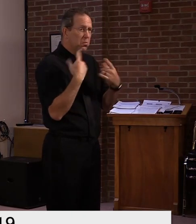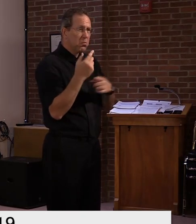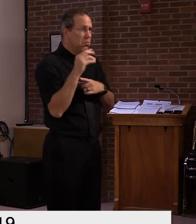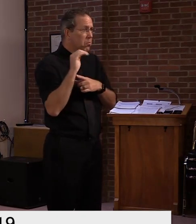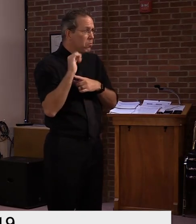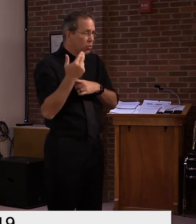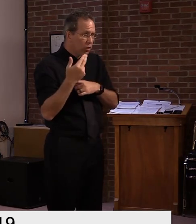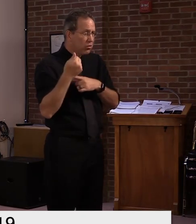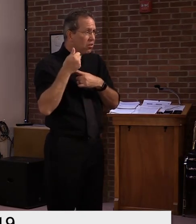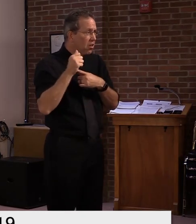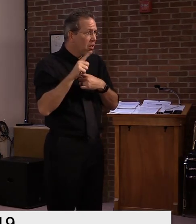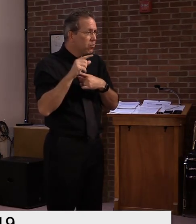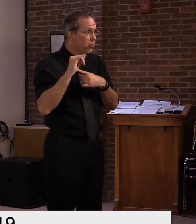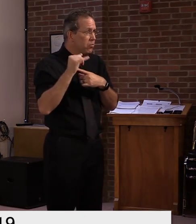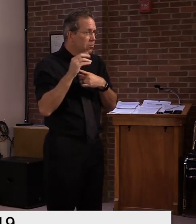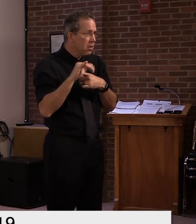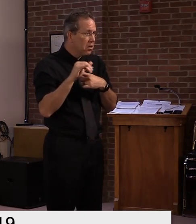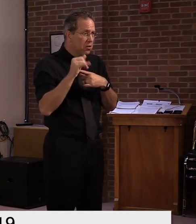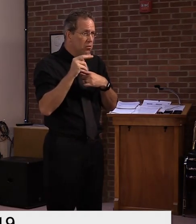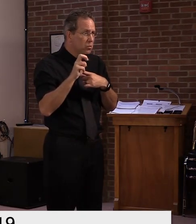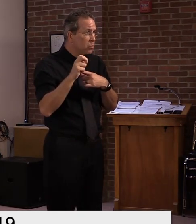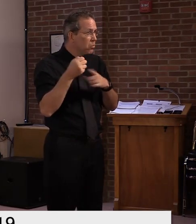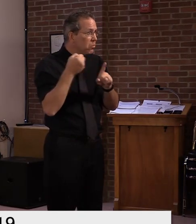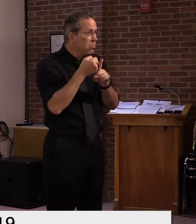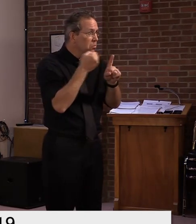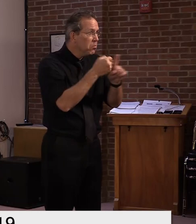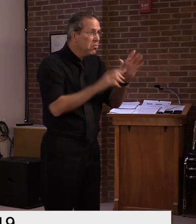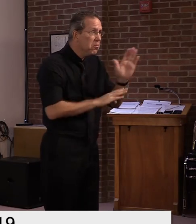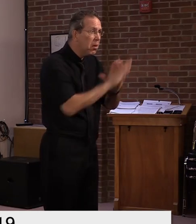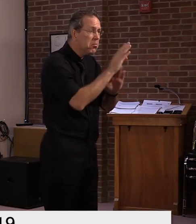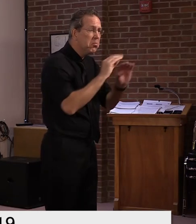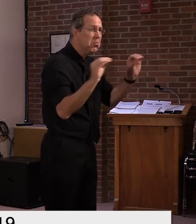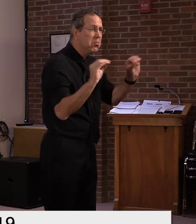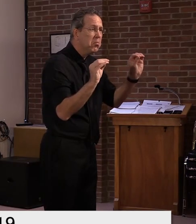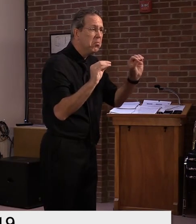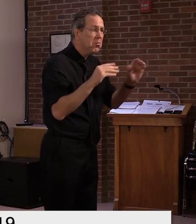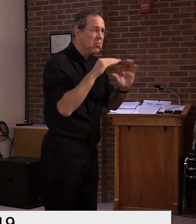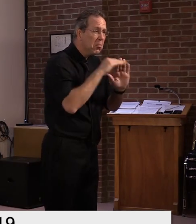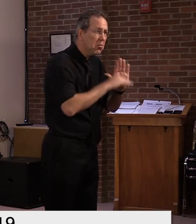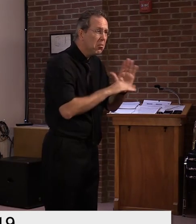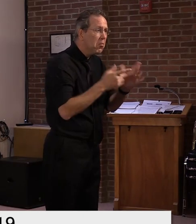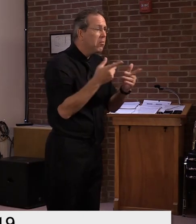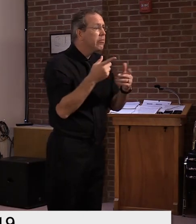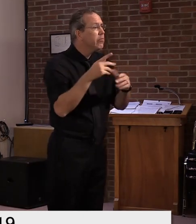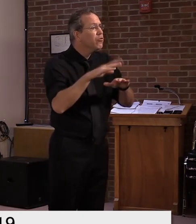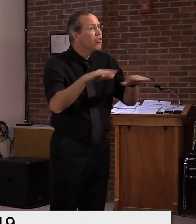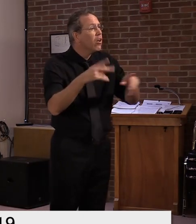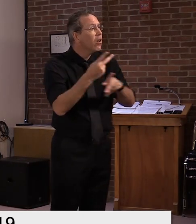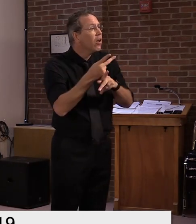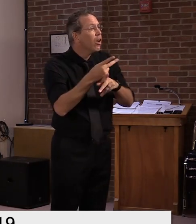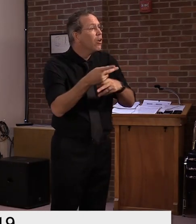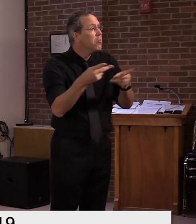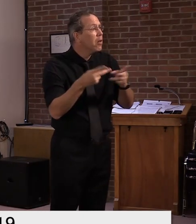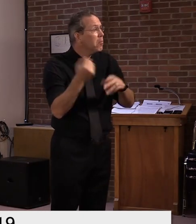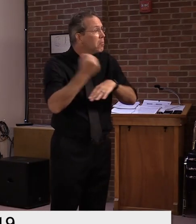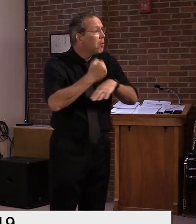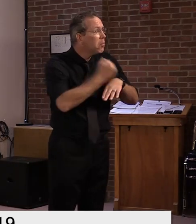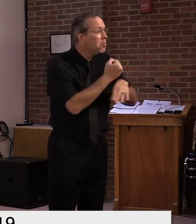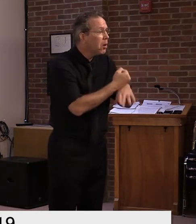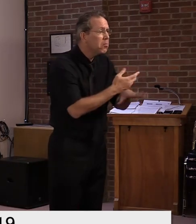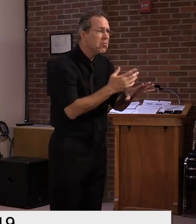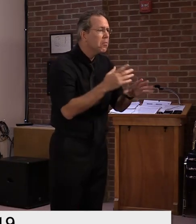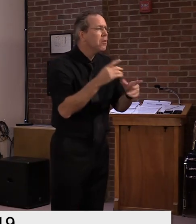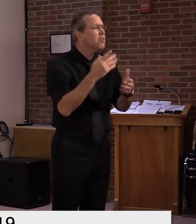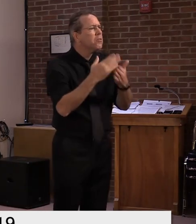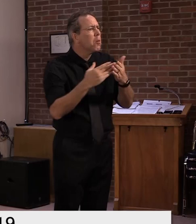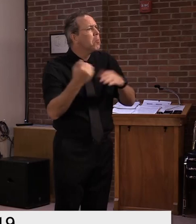never really closed down the child care system, and since we sort of reopened after the essential workers program with